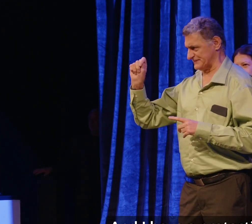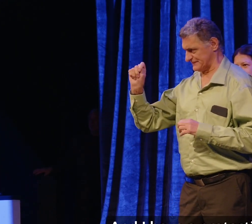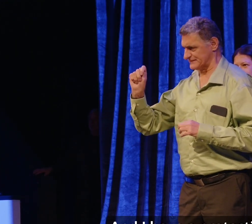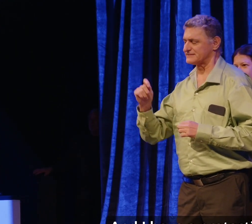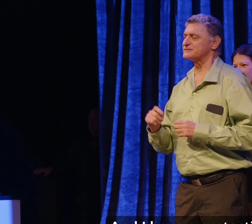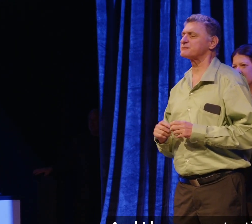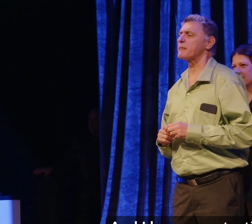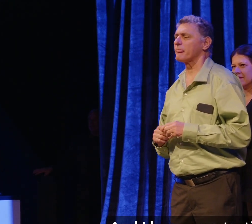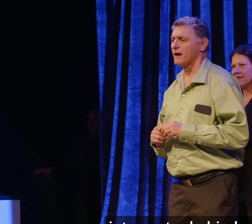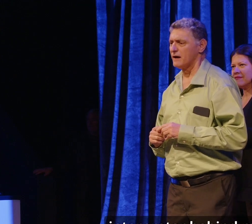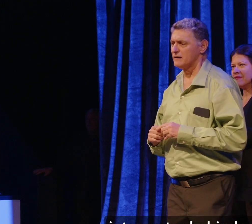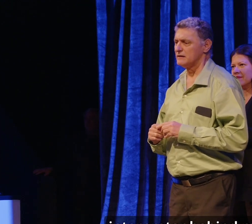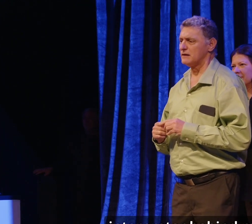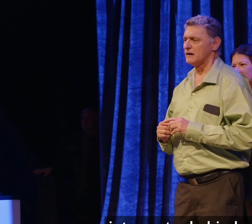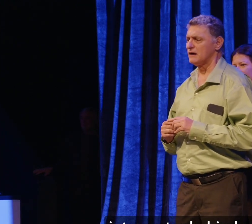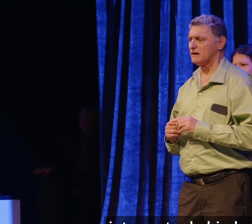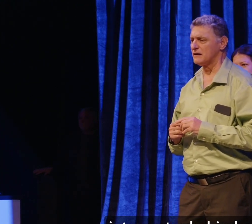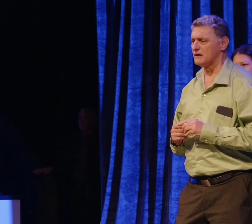have a pro-tactile interpreter behind me.